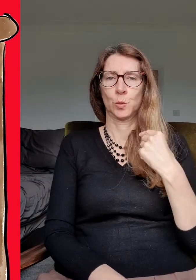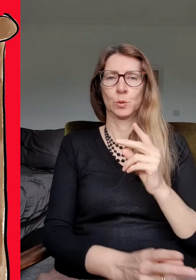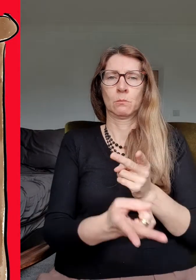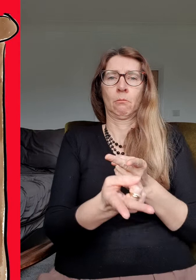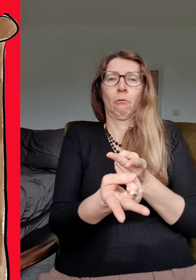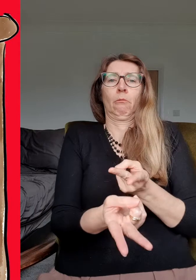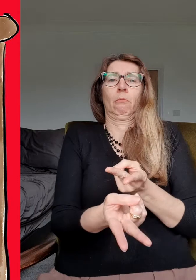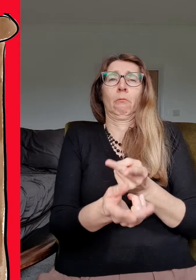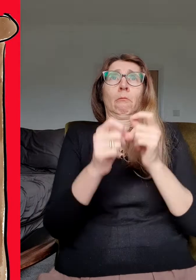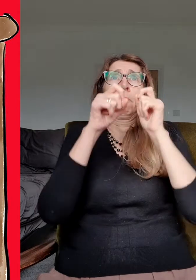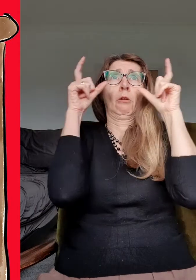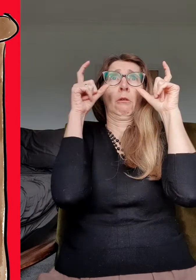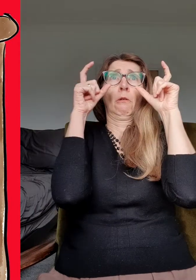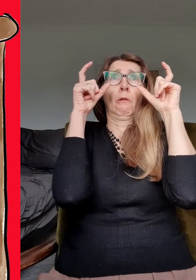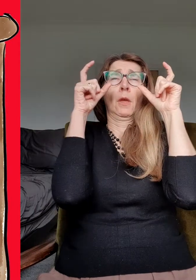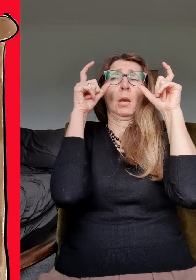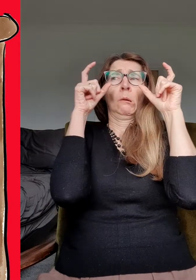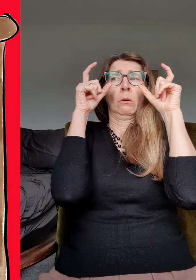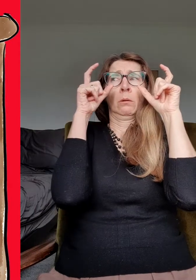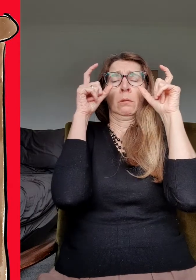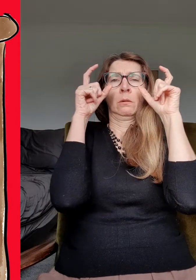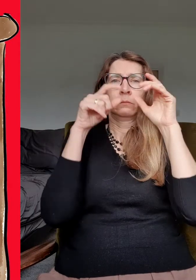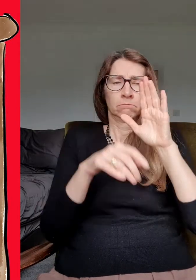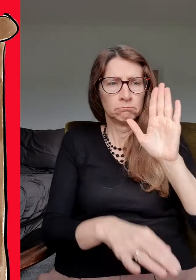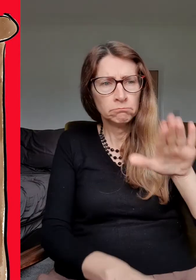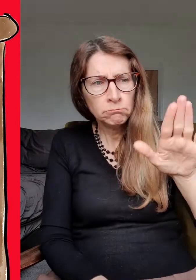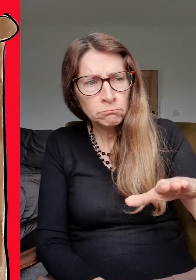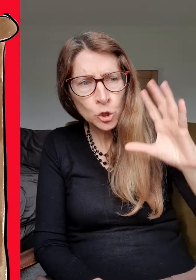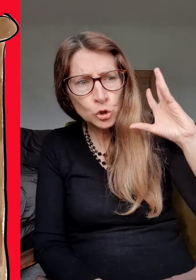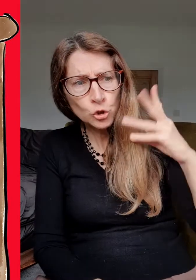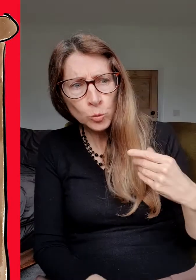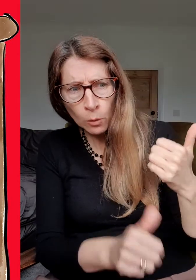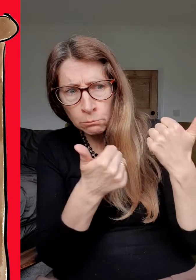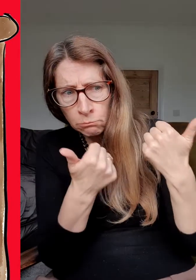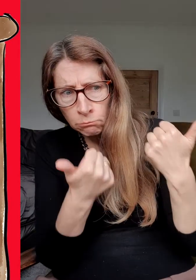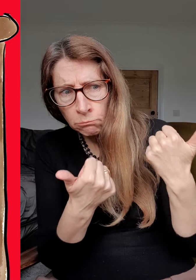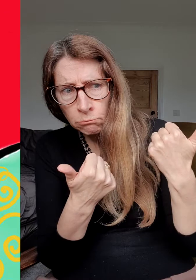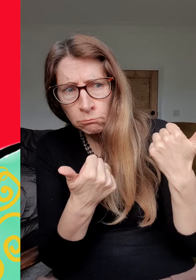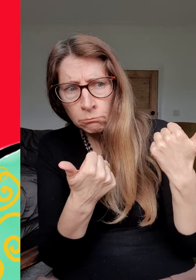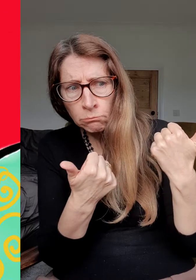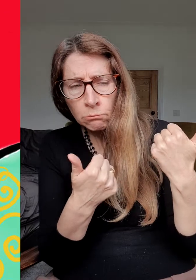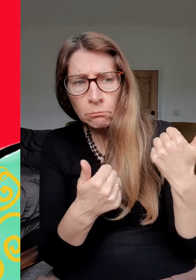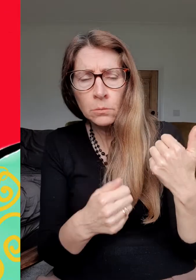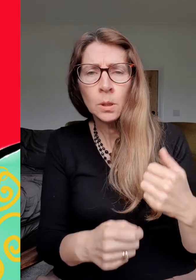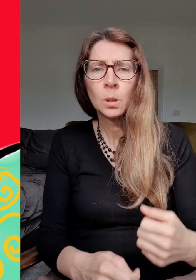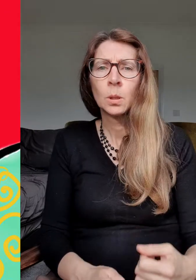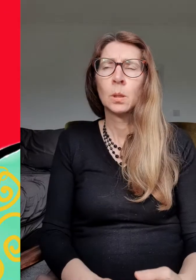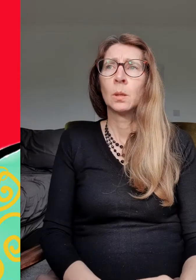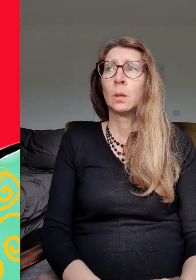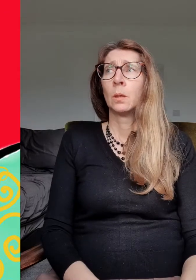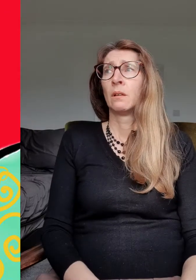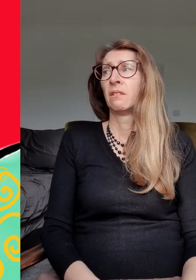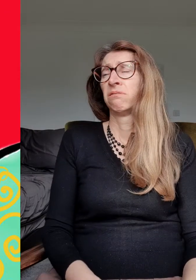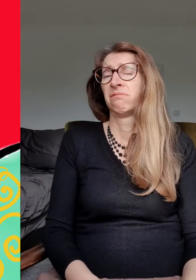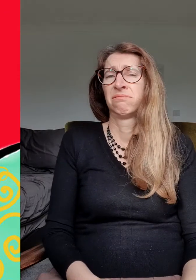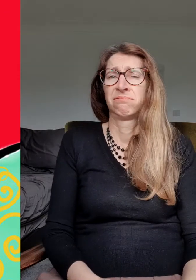awake. "Everything okay, JoJo?" asked Grandpa Gnome. JoJo Gnome looked quite